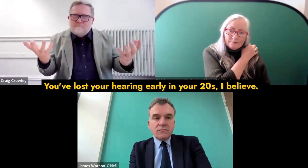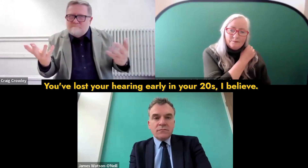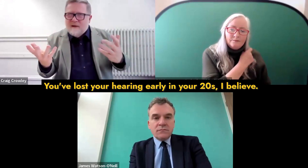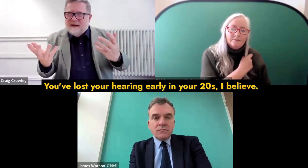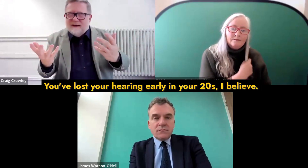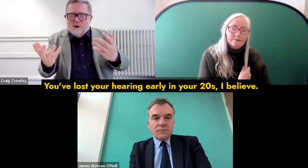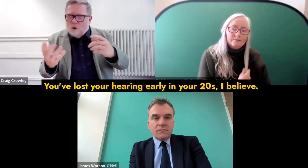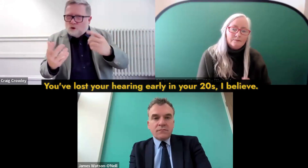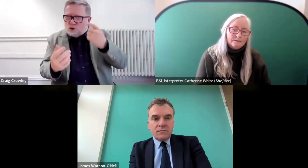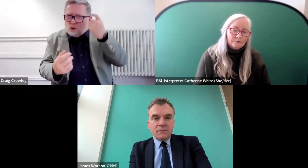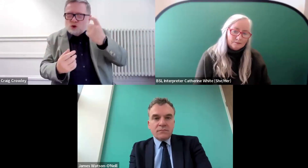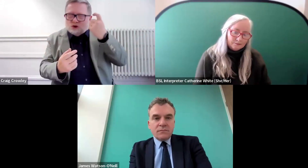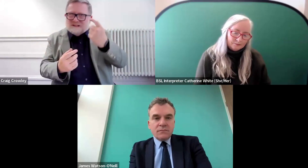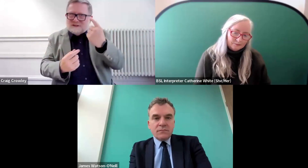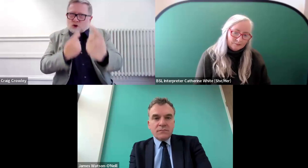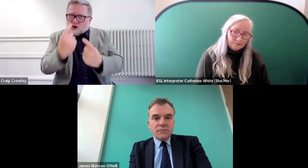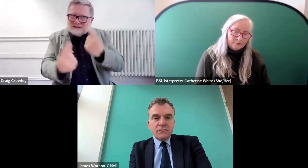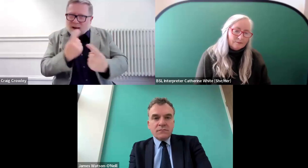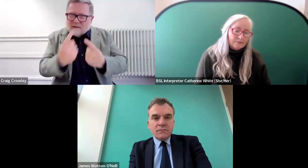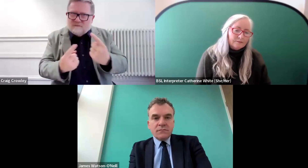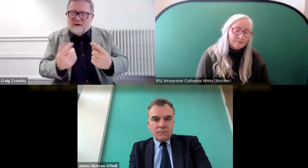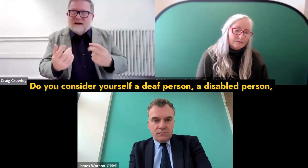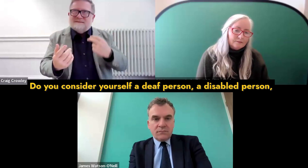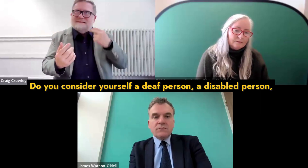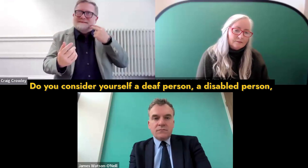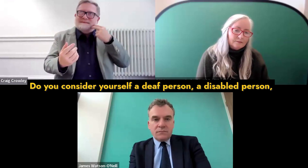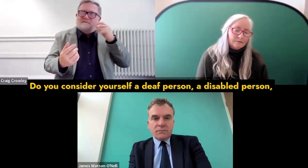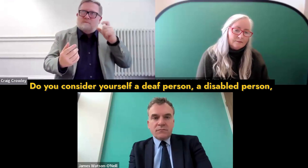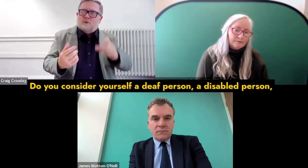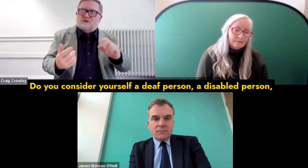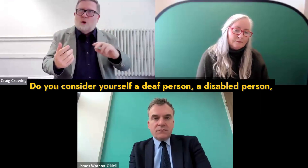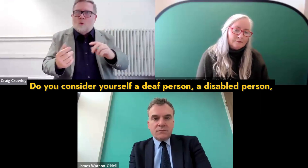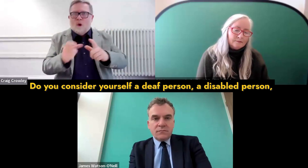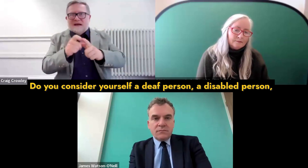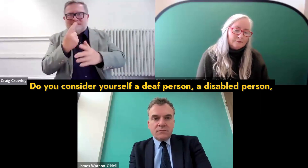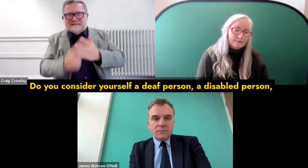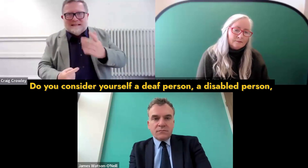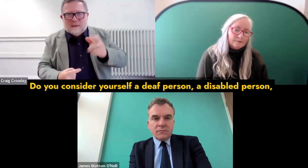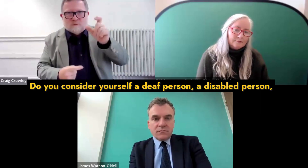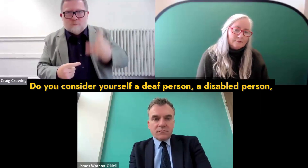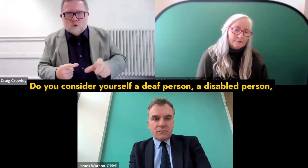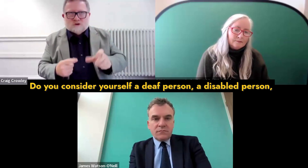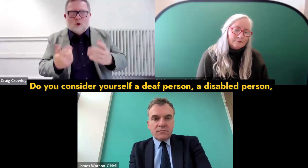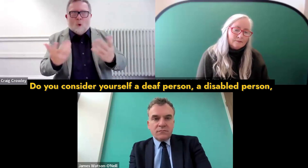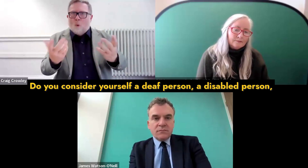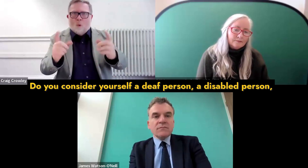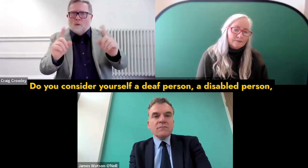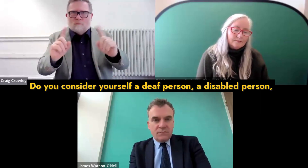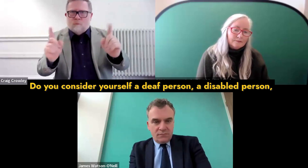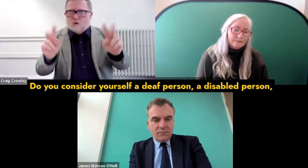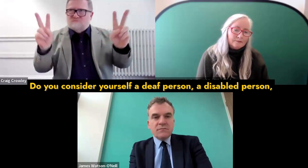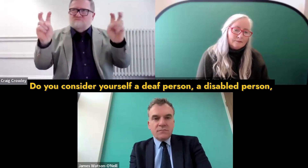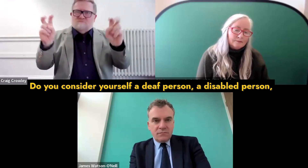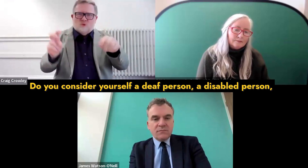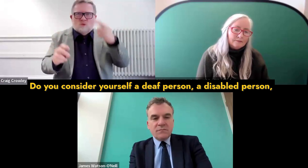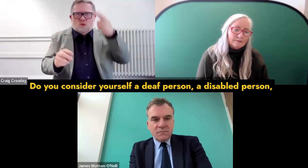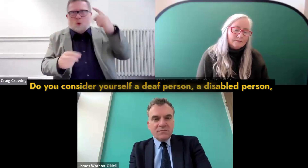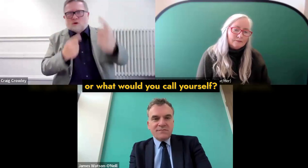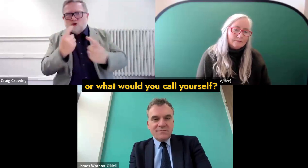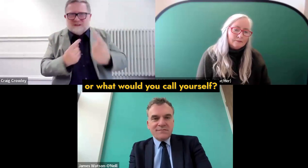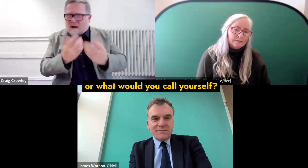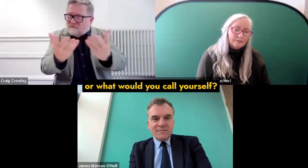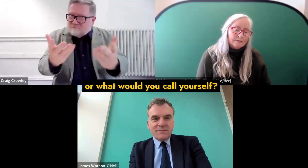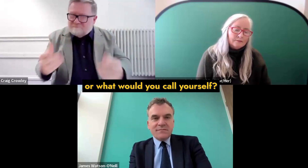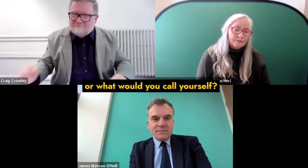in your 20s, I believe. Do you consider yourself a deaf person, a disabled